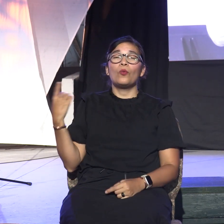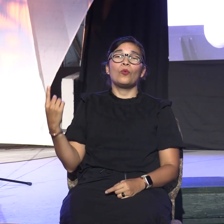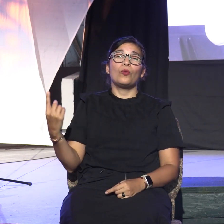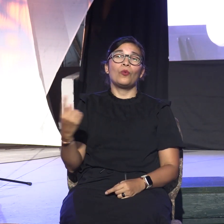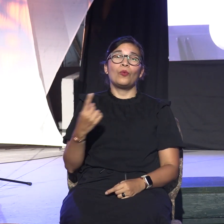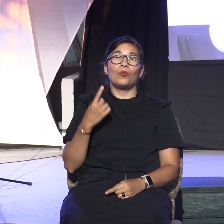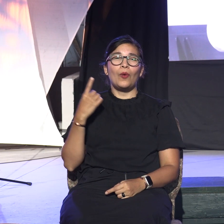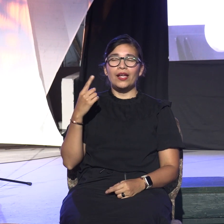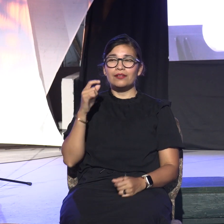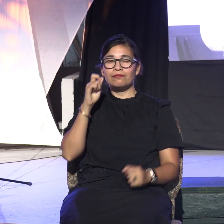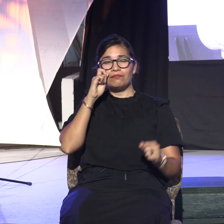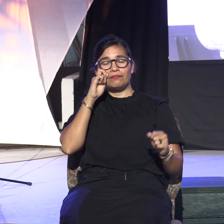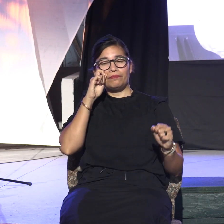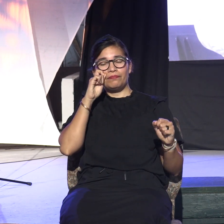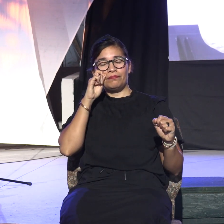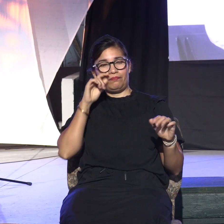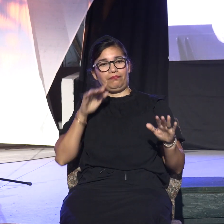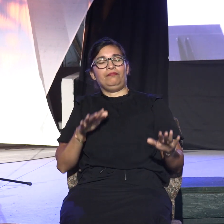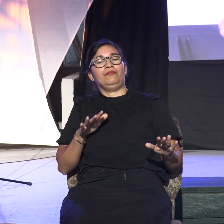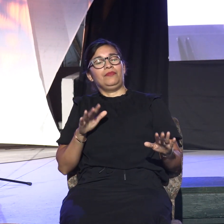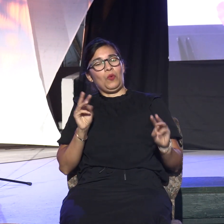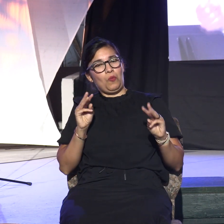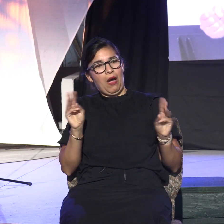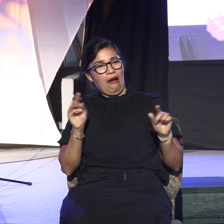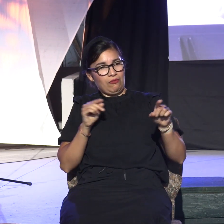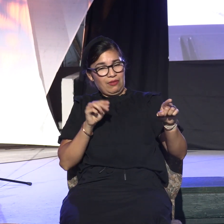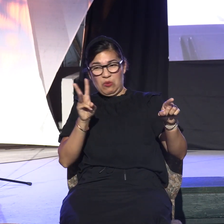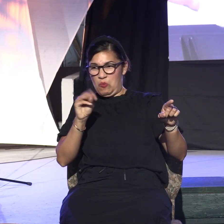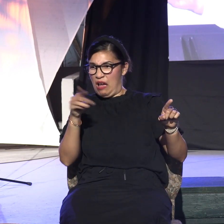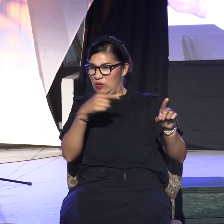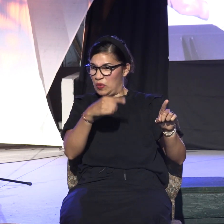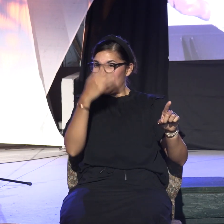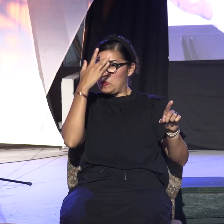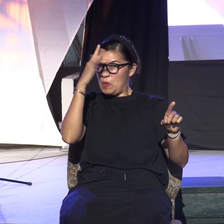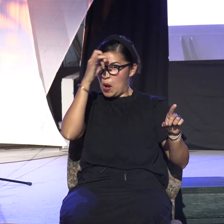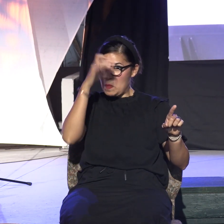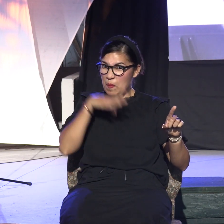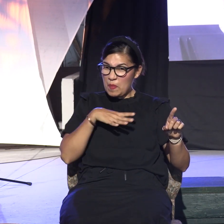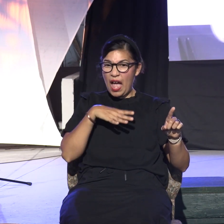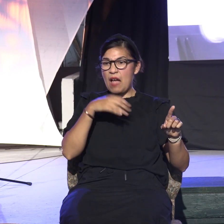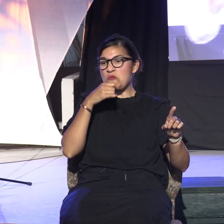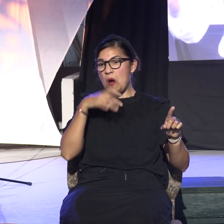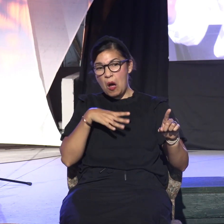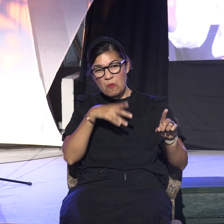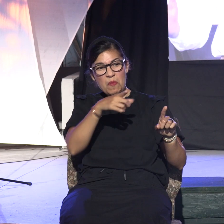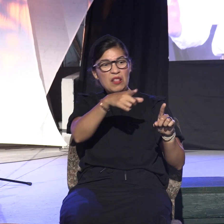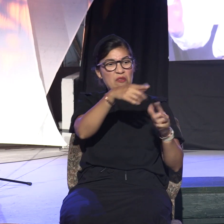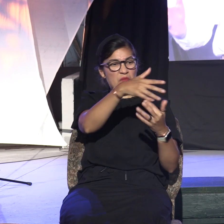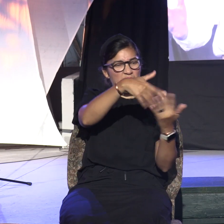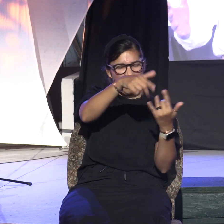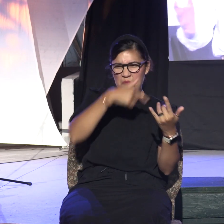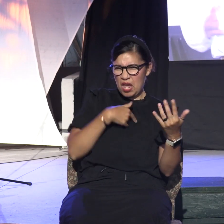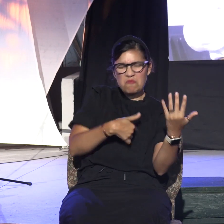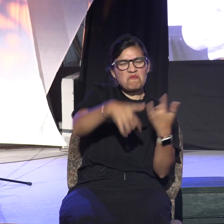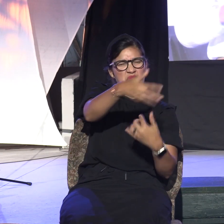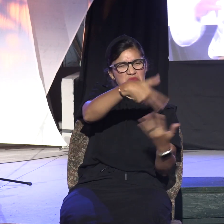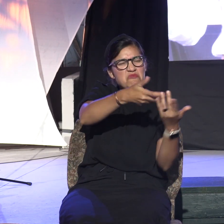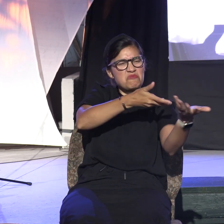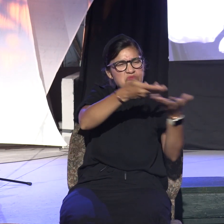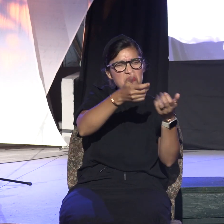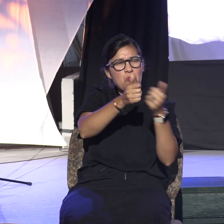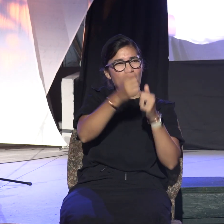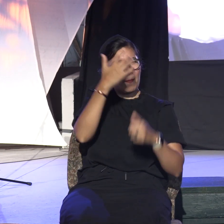League universities, and I've always been very intimidated by smart people because I'm not that smart. Case